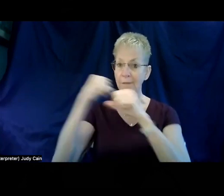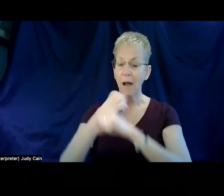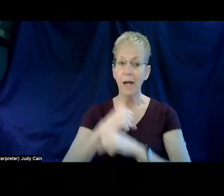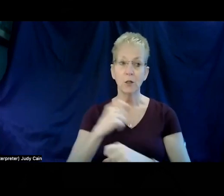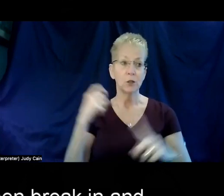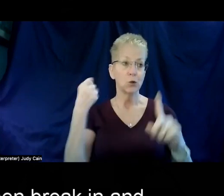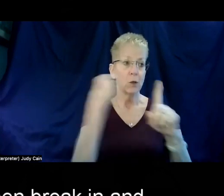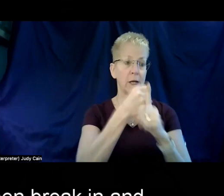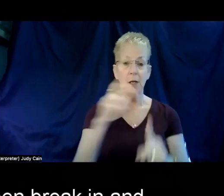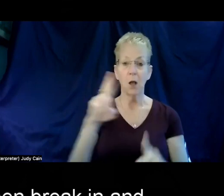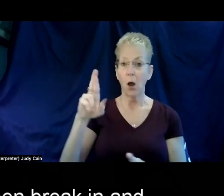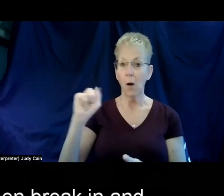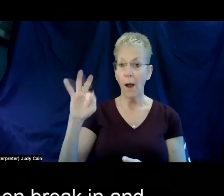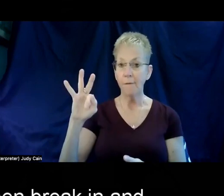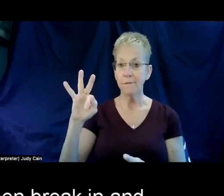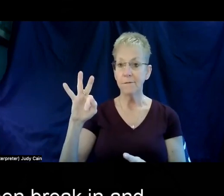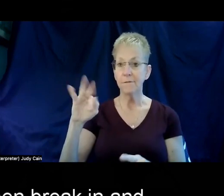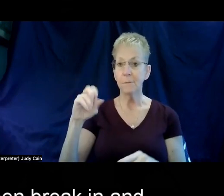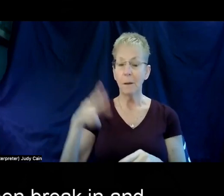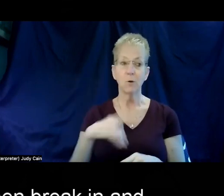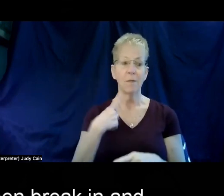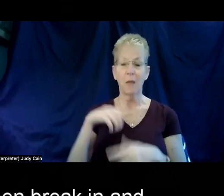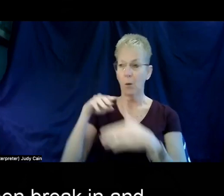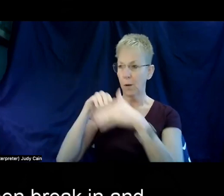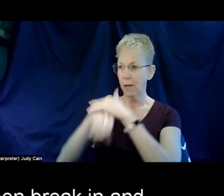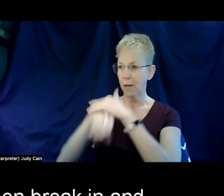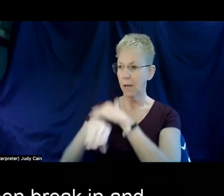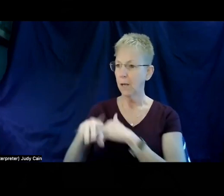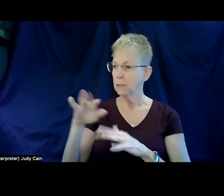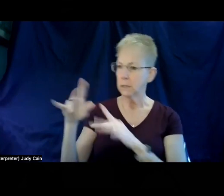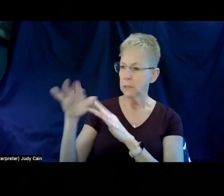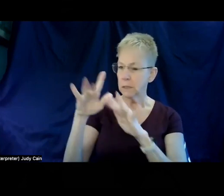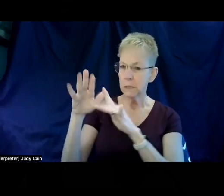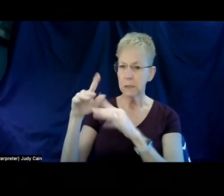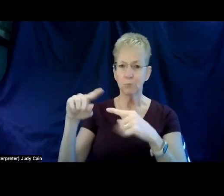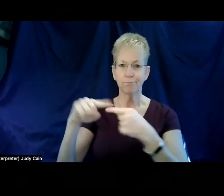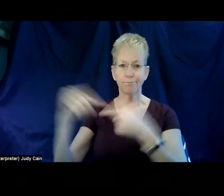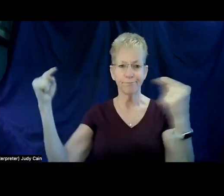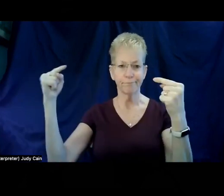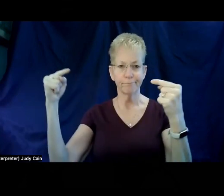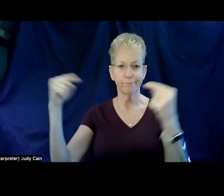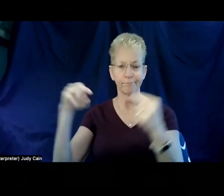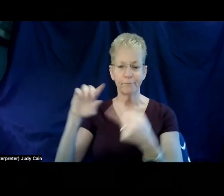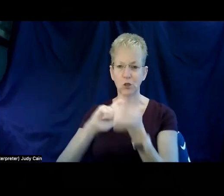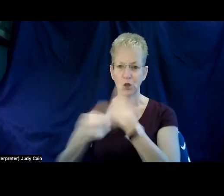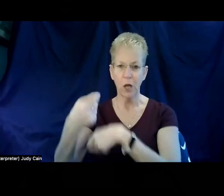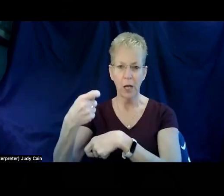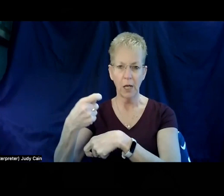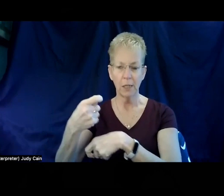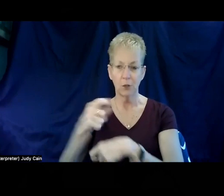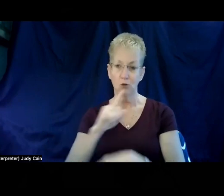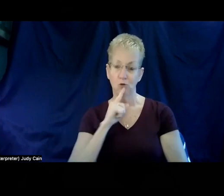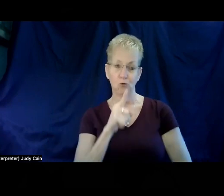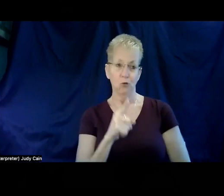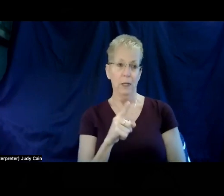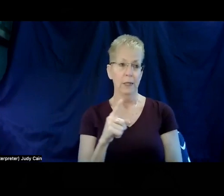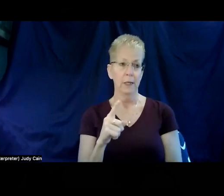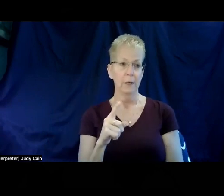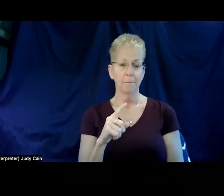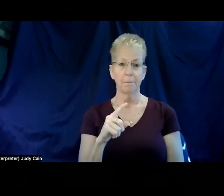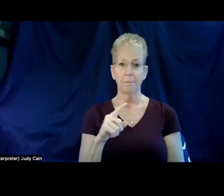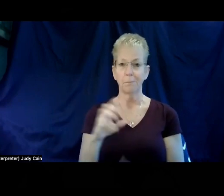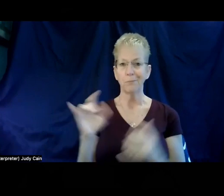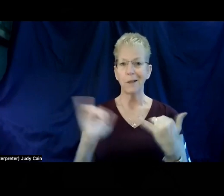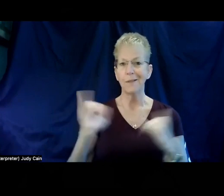bombers, and they would then break in and countermand those orders. It was a very much a cat and mouse